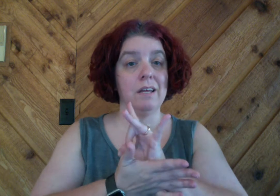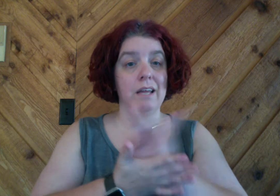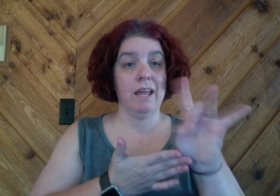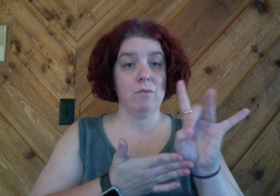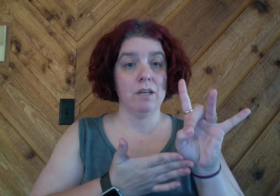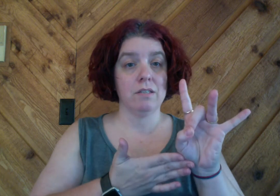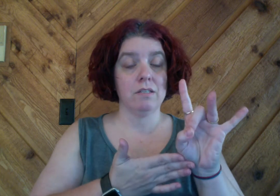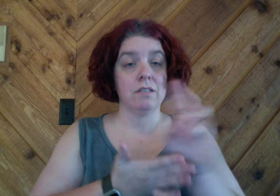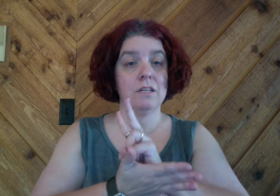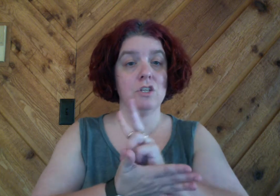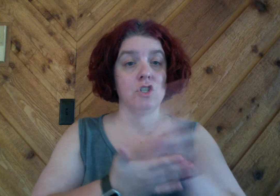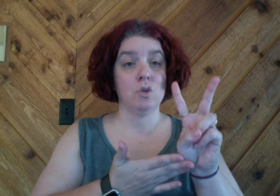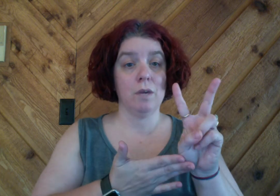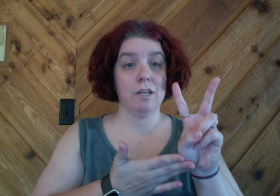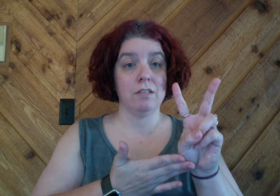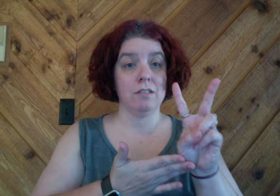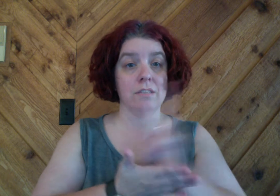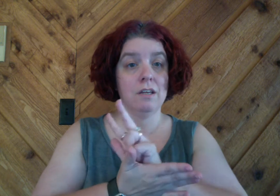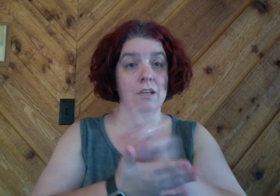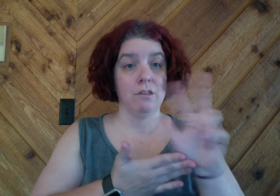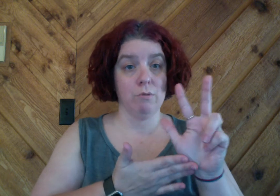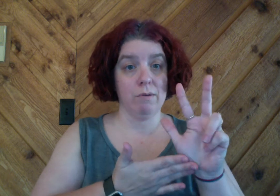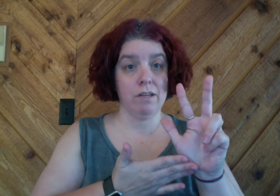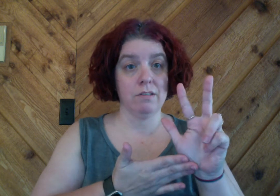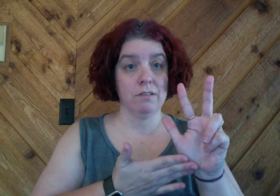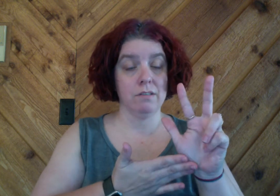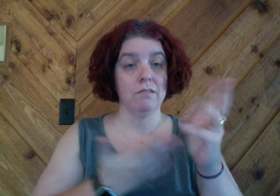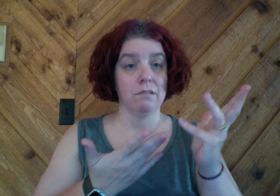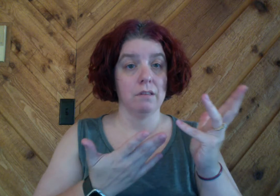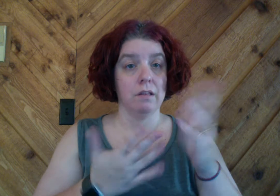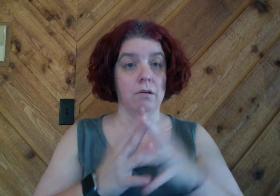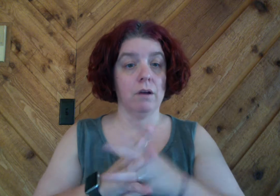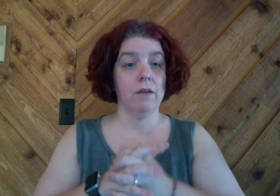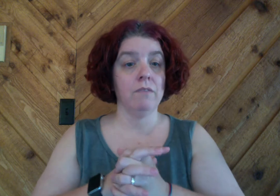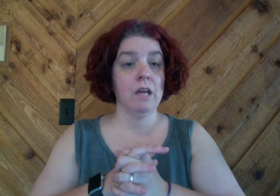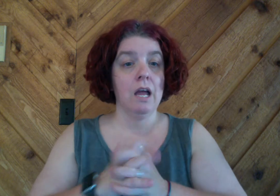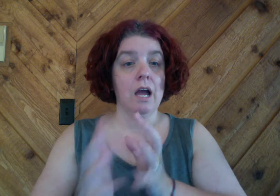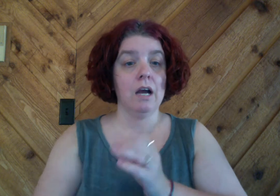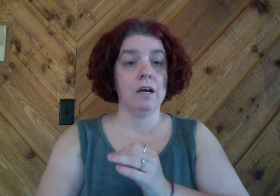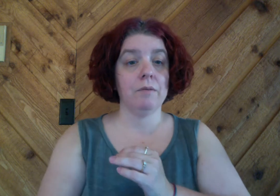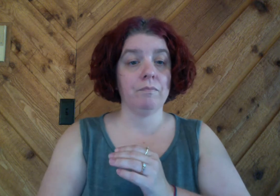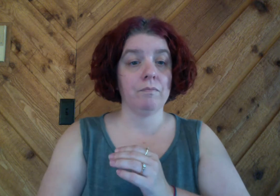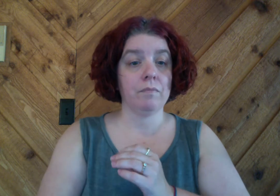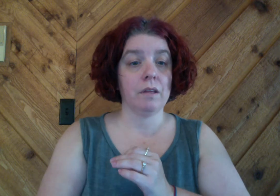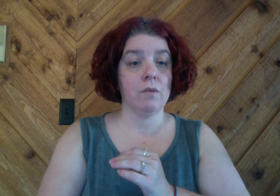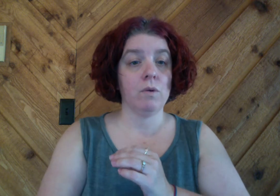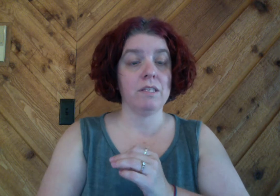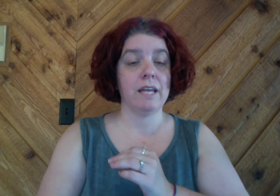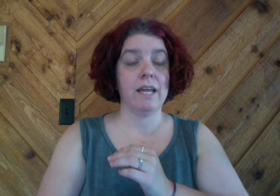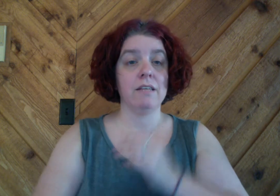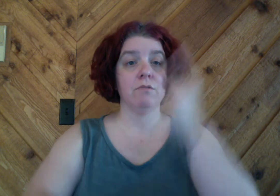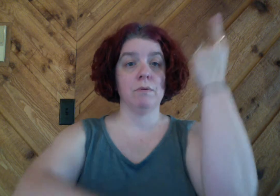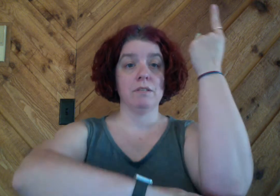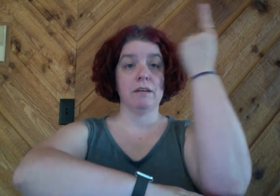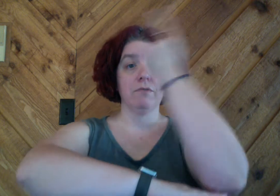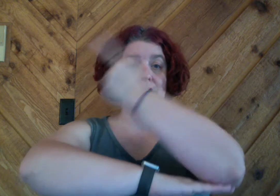8 weeks, 2 weeks, 3 weeks. Okay? With days, remember the sign for